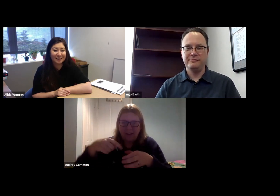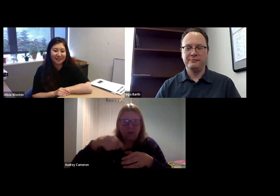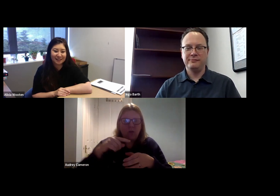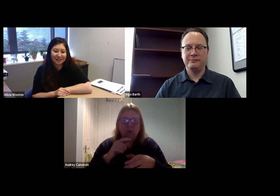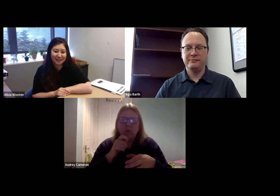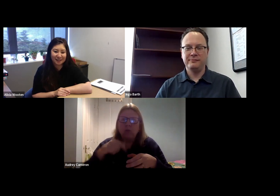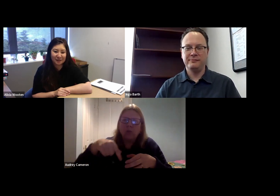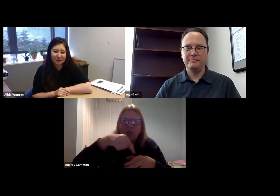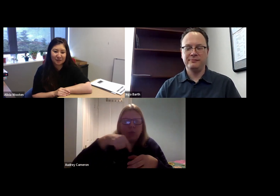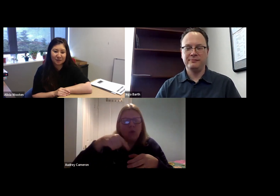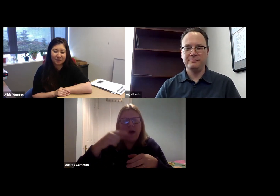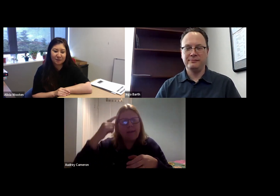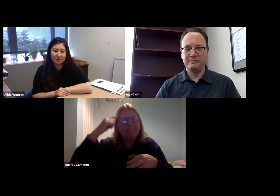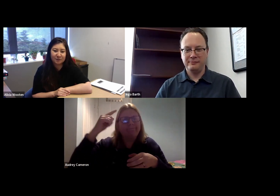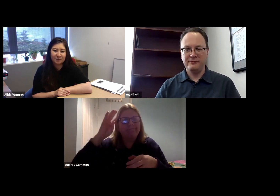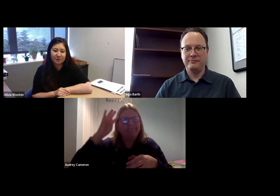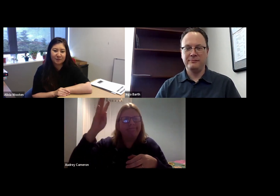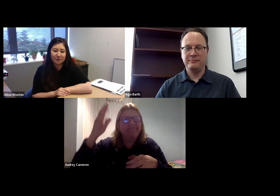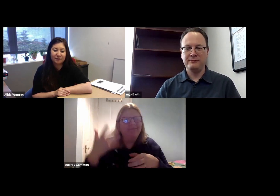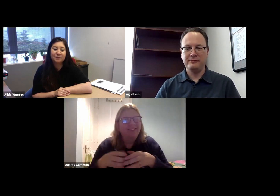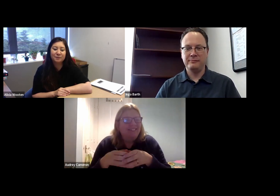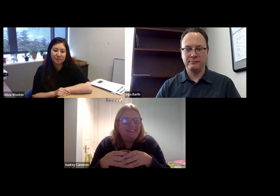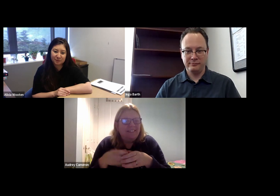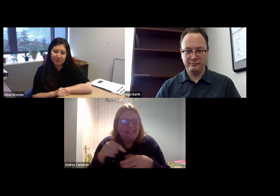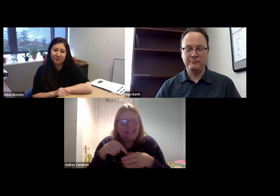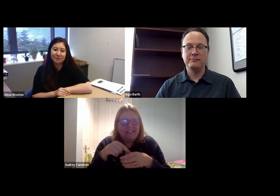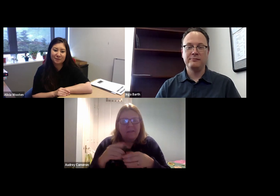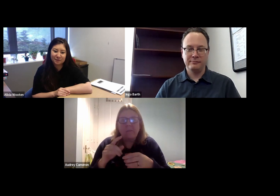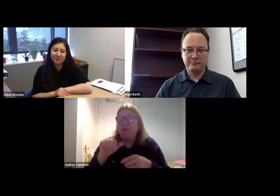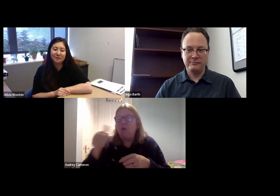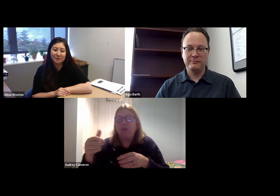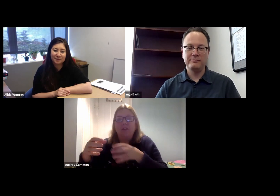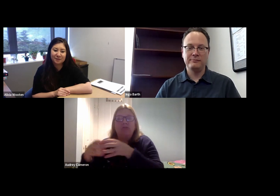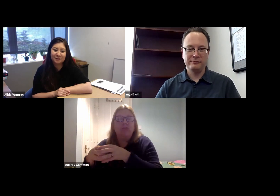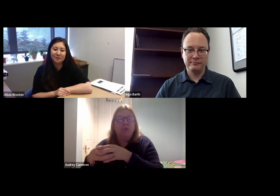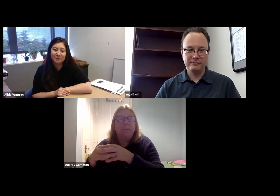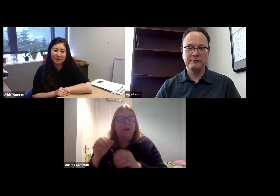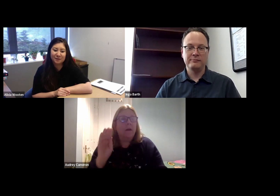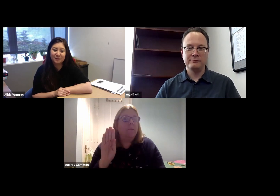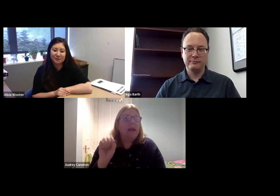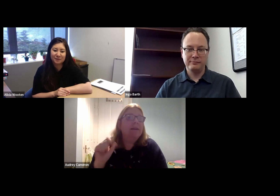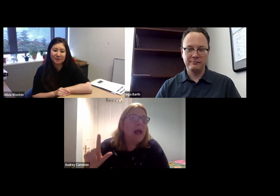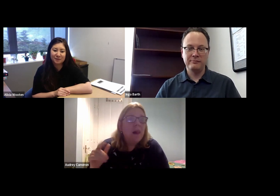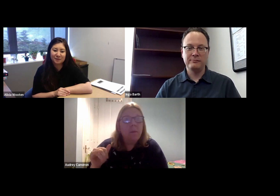like flags representing each country, and then you could click on that and see how you sign them.